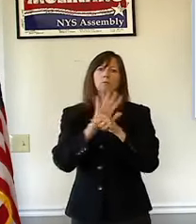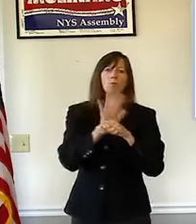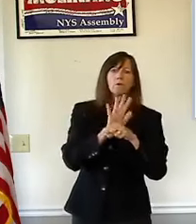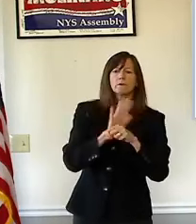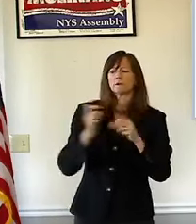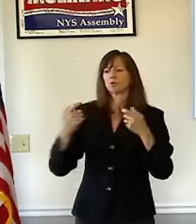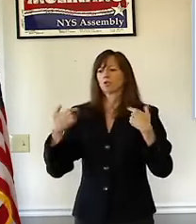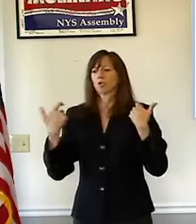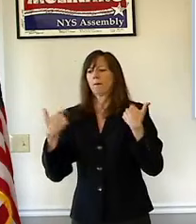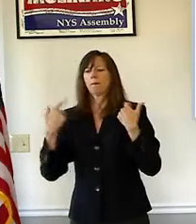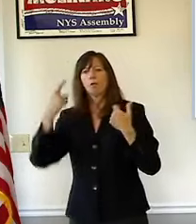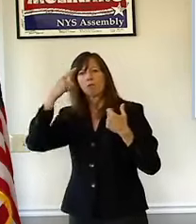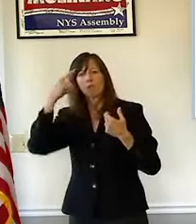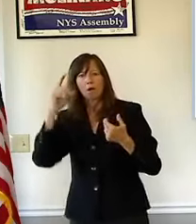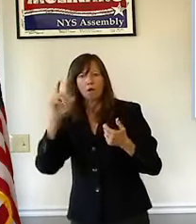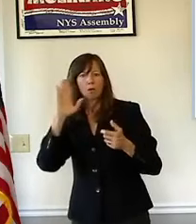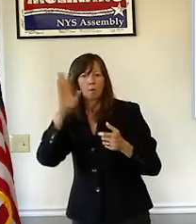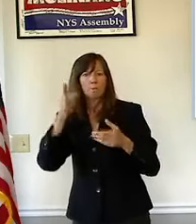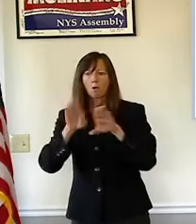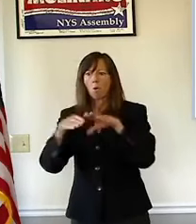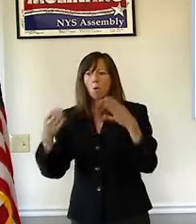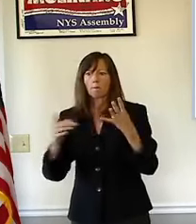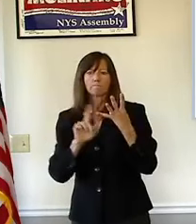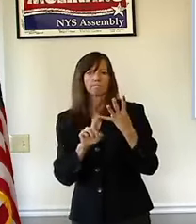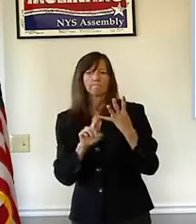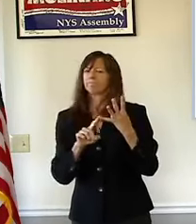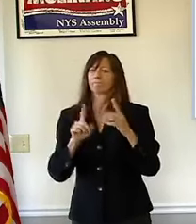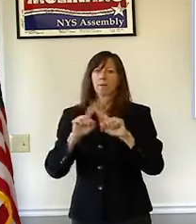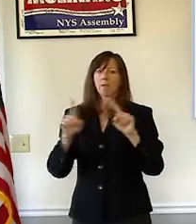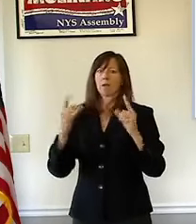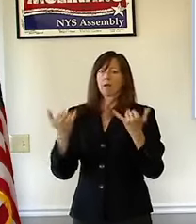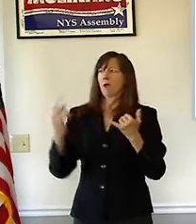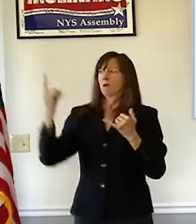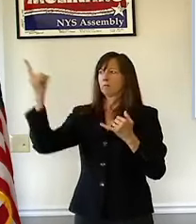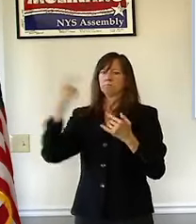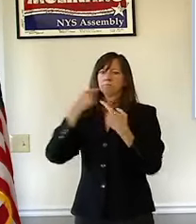the regions that it commences in today and or tomorrow and Friday.